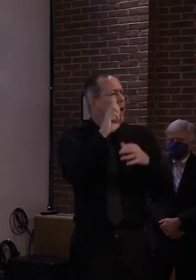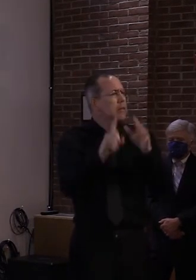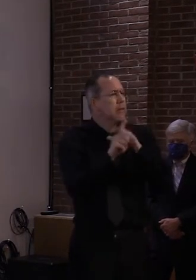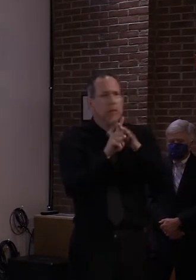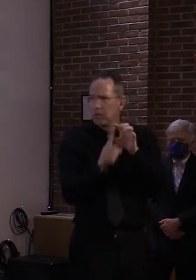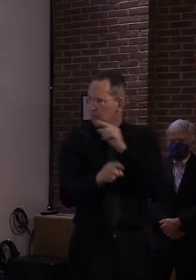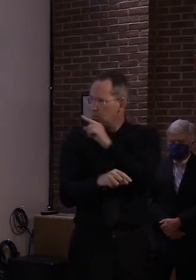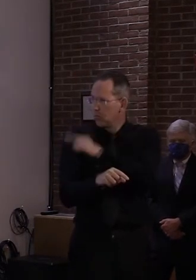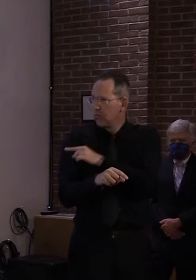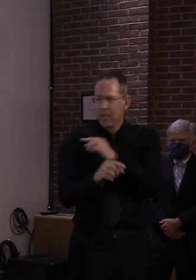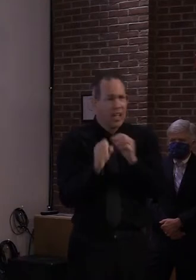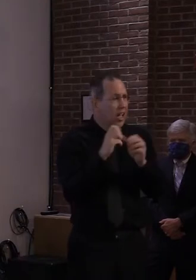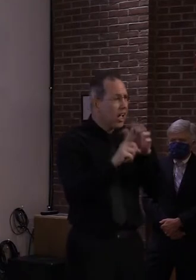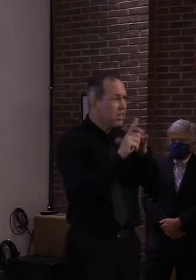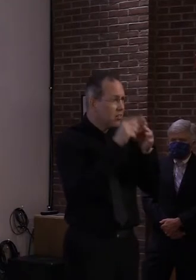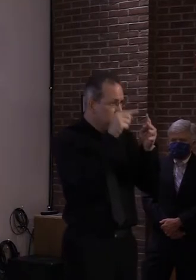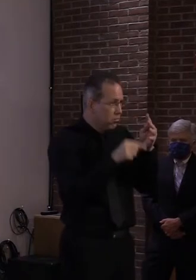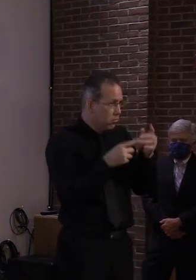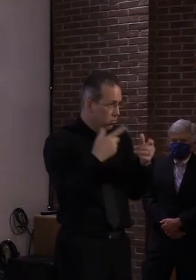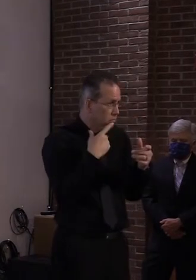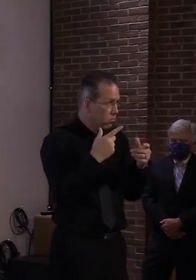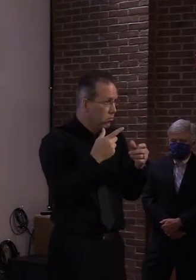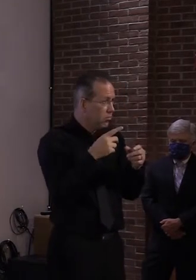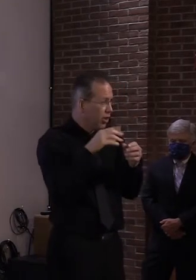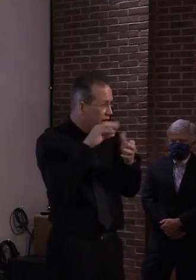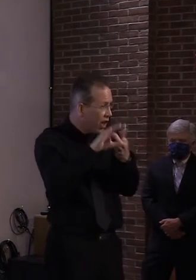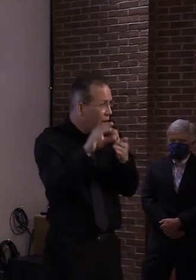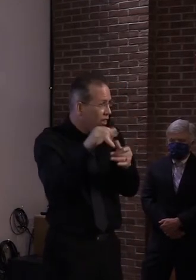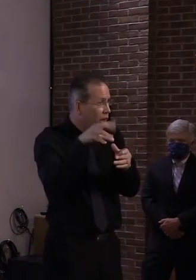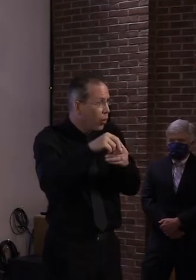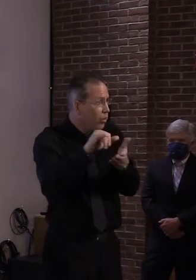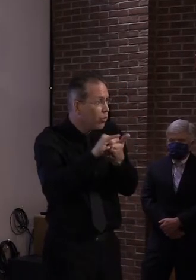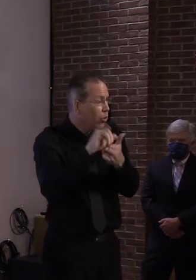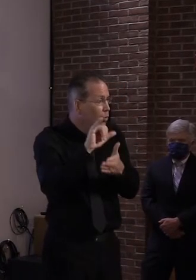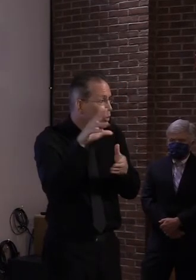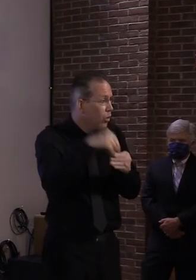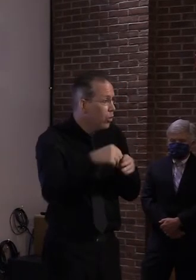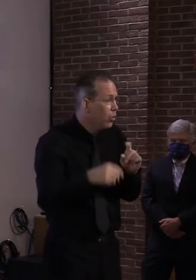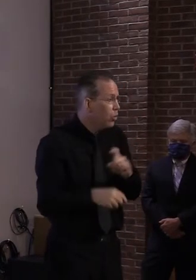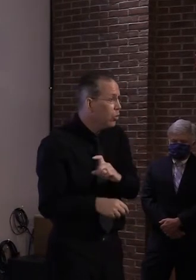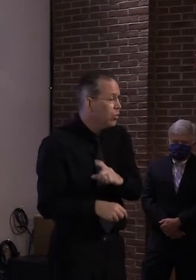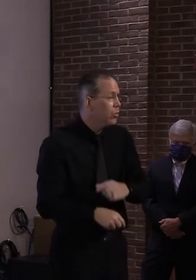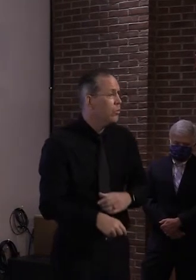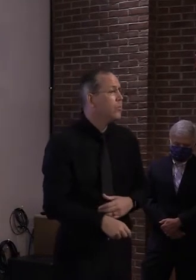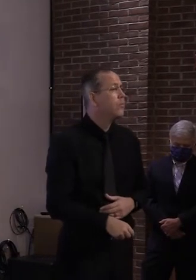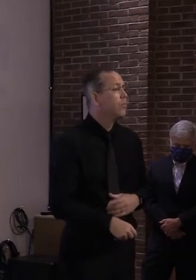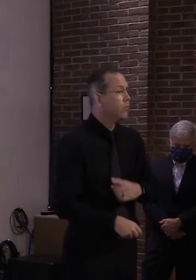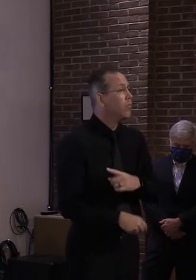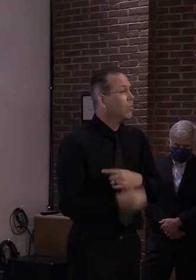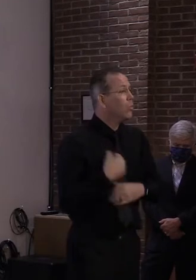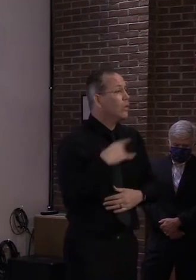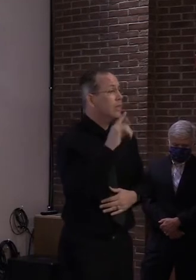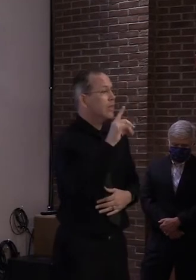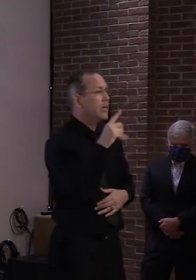Vermont. Now that we have clarification, they will not show up as Vermont cases.